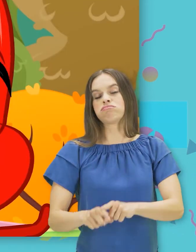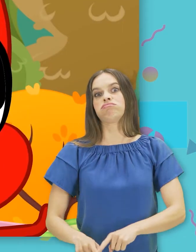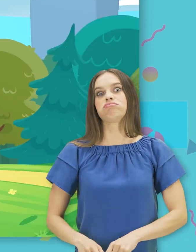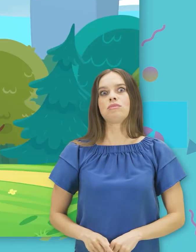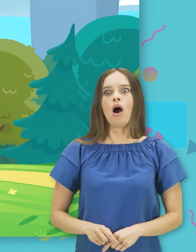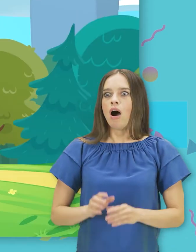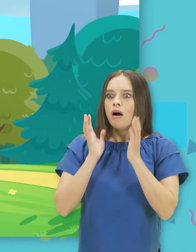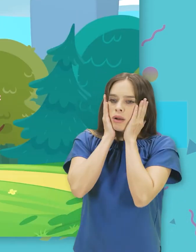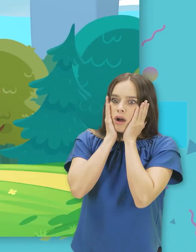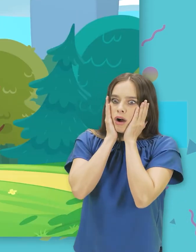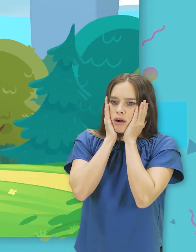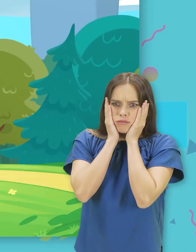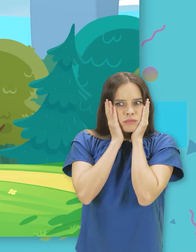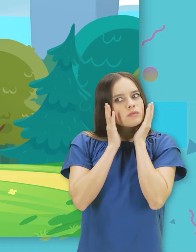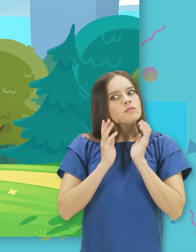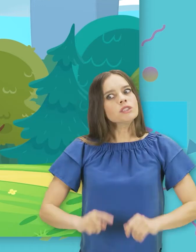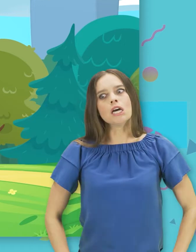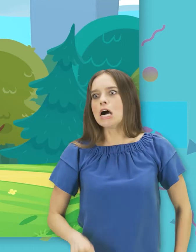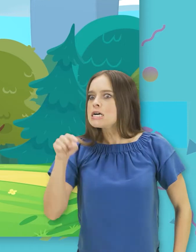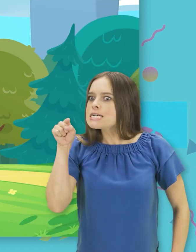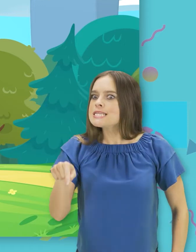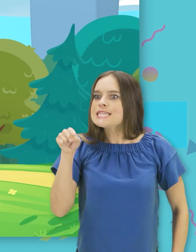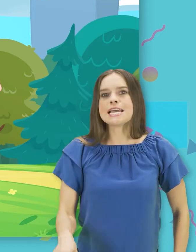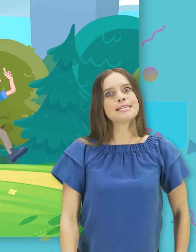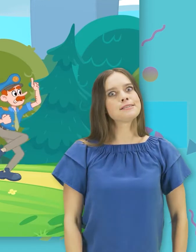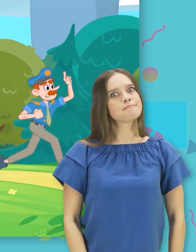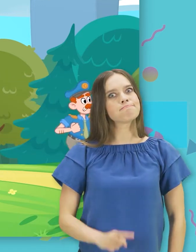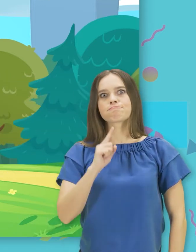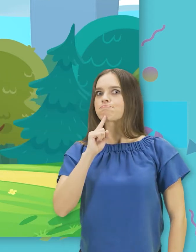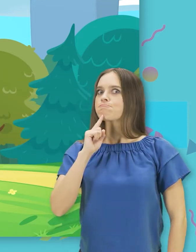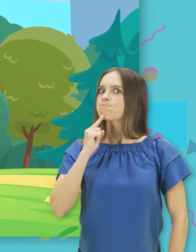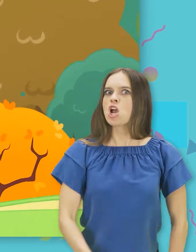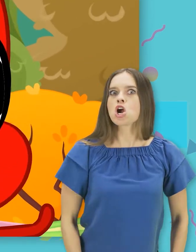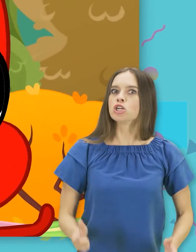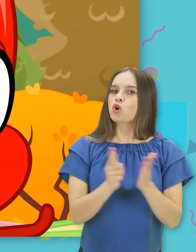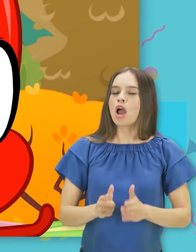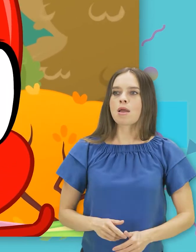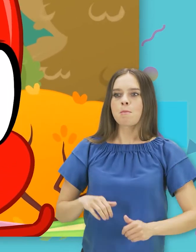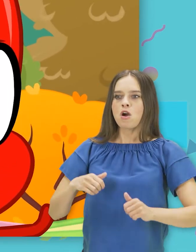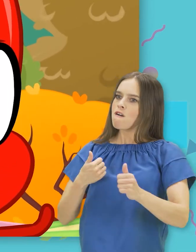Oh no, this is serious Follow him, Morphle